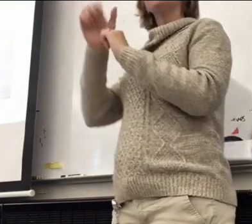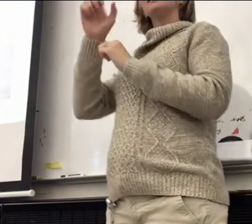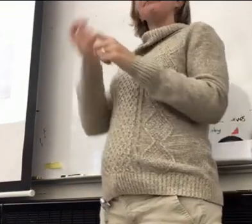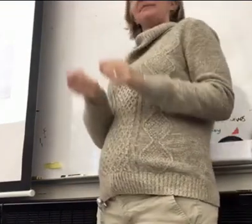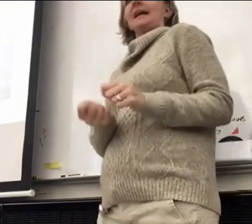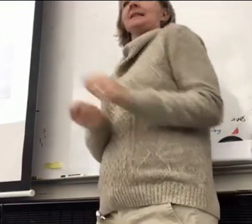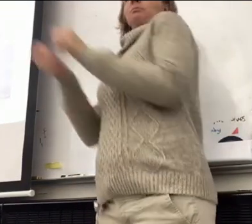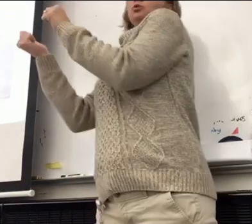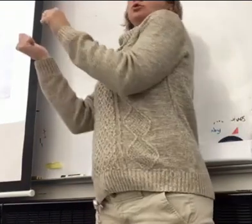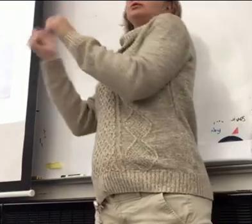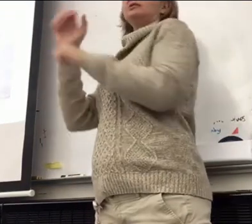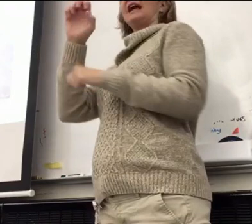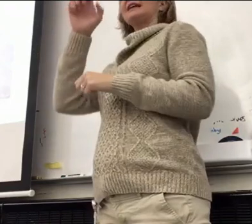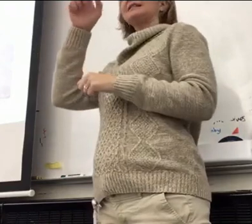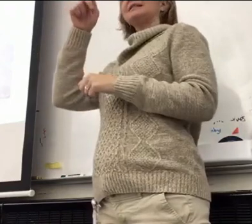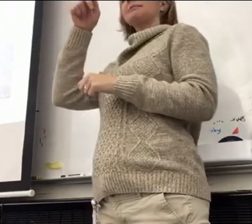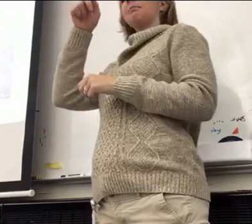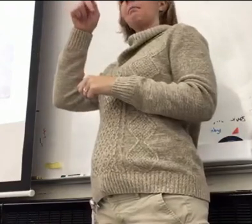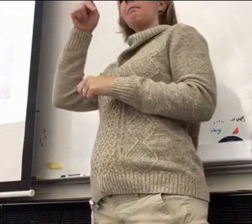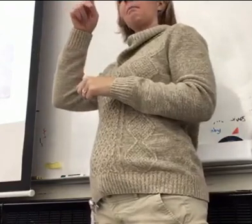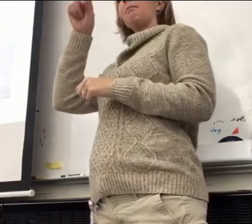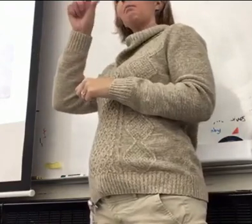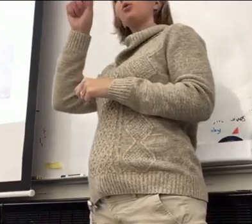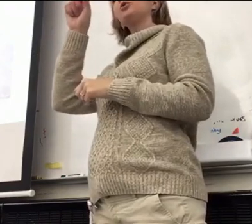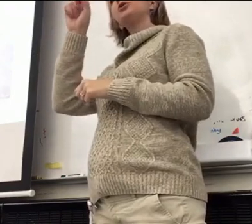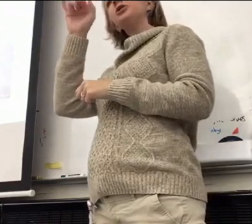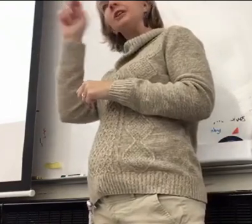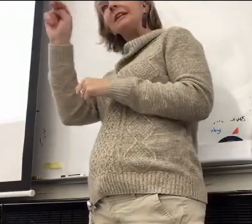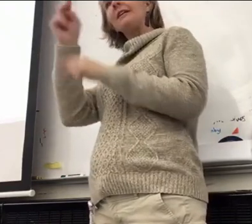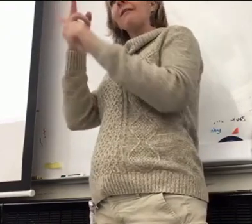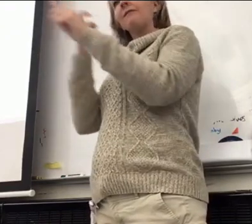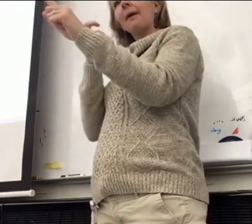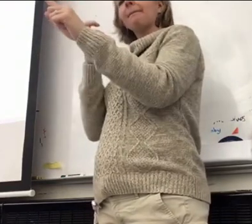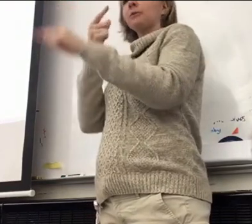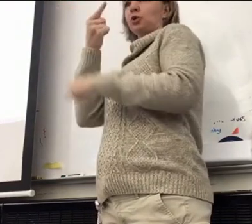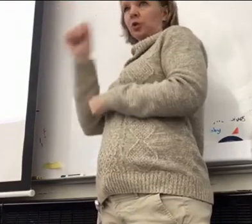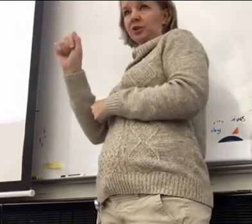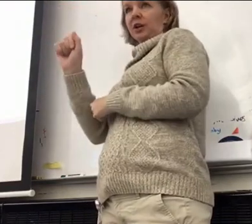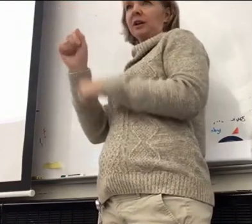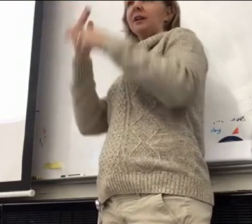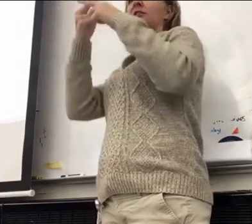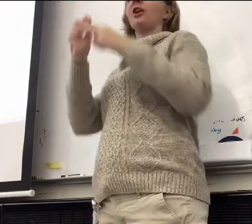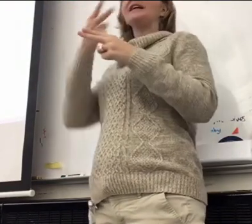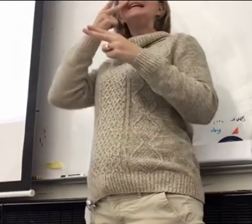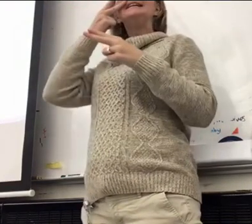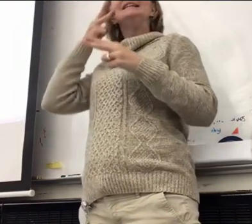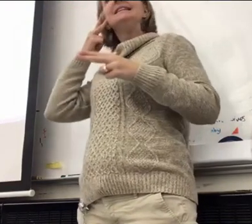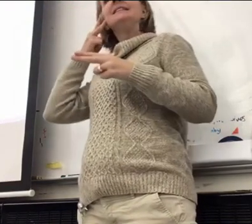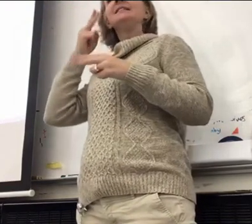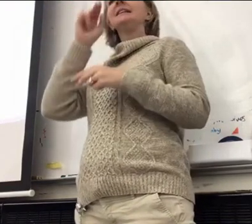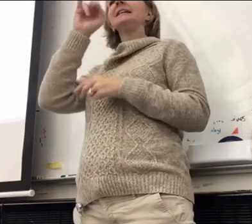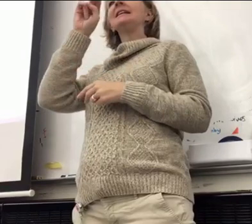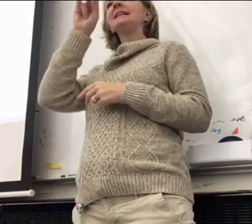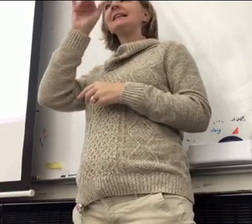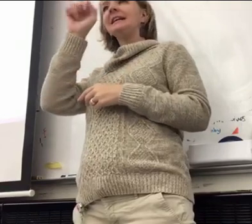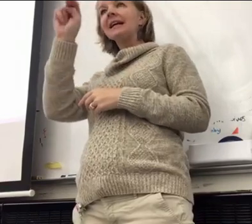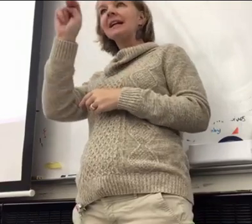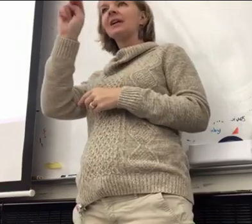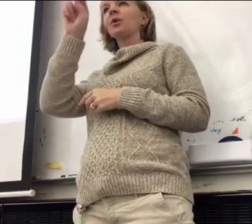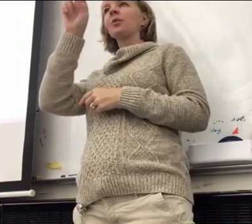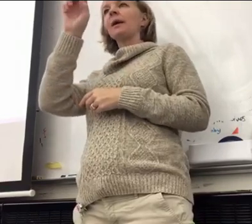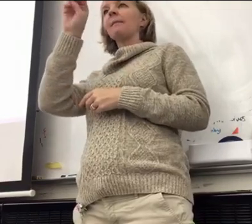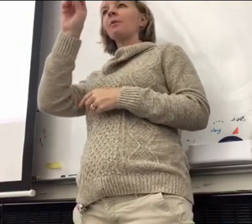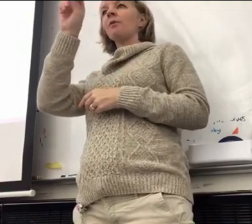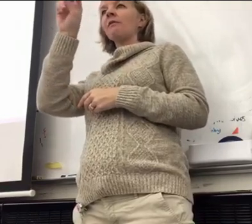expulsion of these native tribes from the state of Georgia. And this is going to be what's called the Indian Removal Act, which is going to be the